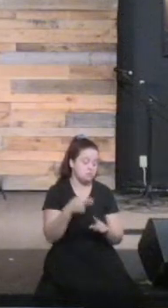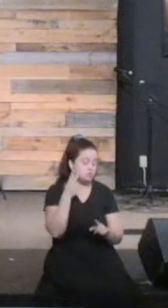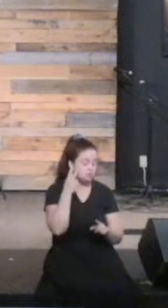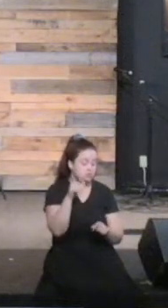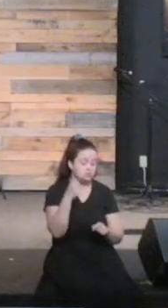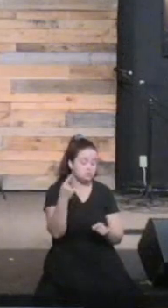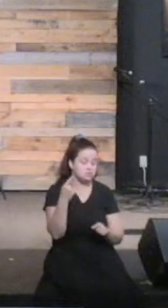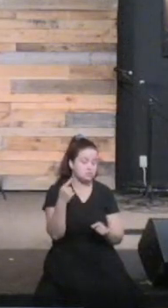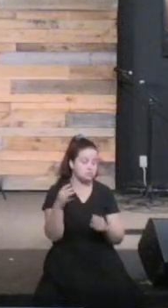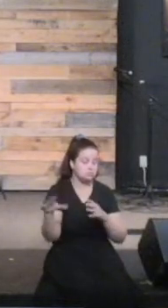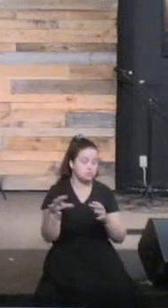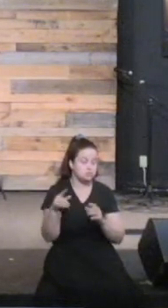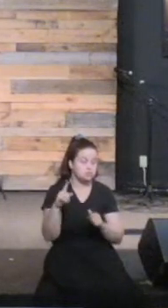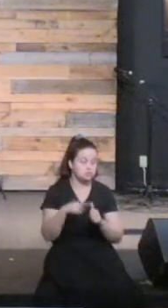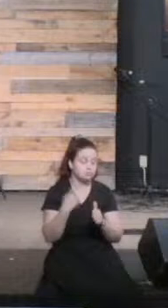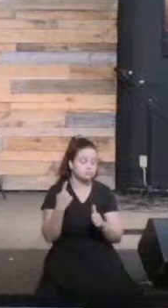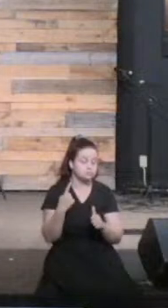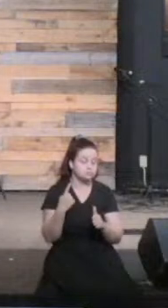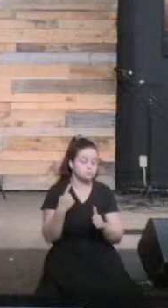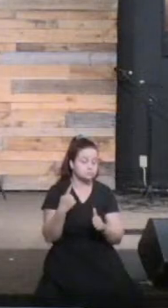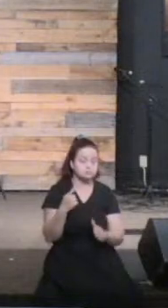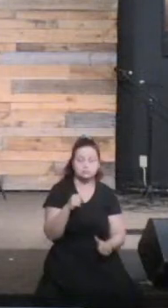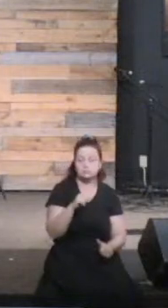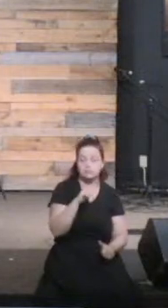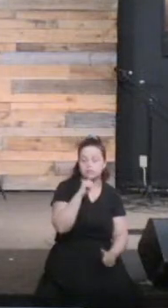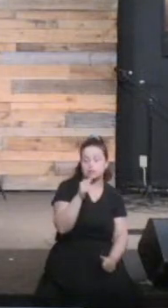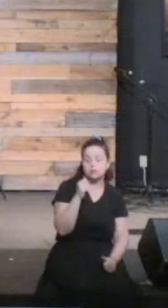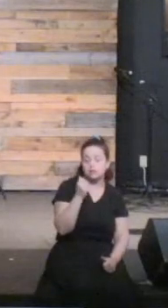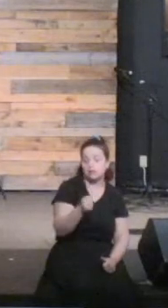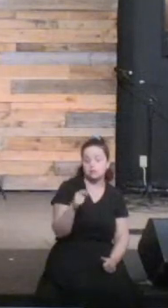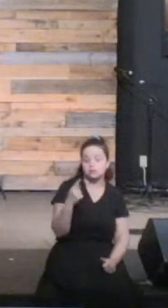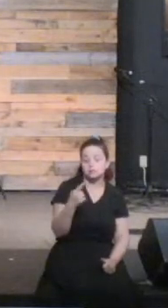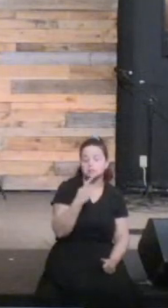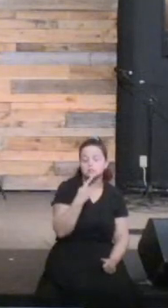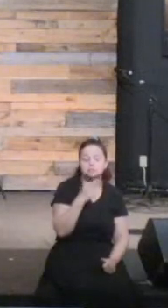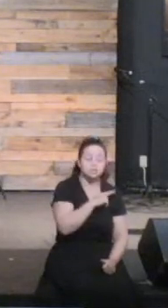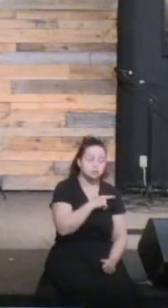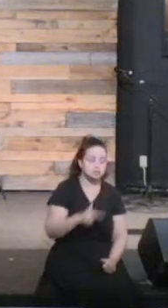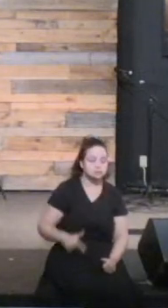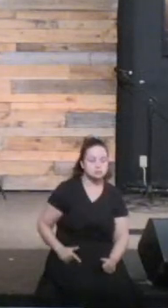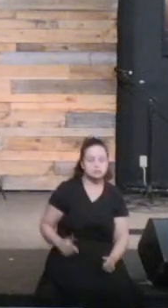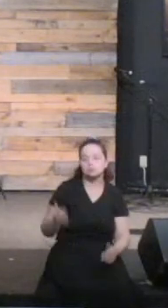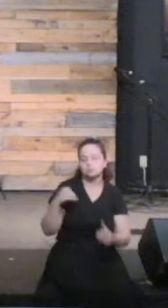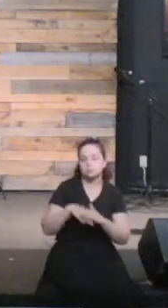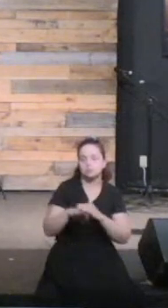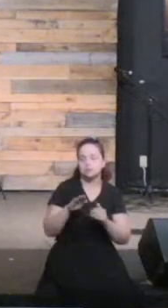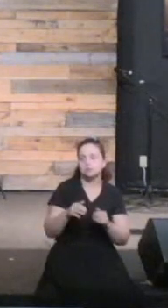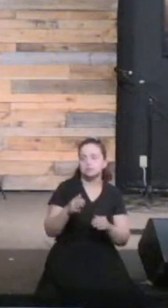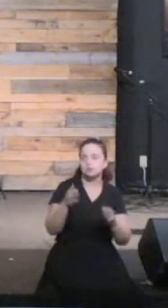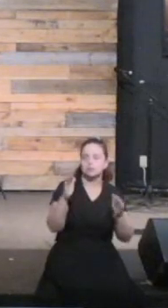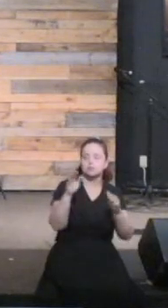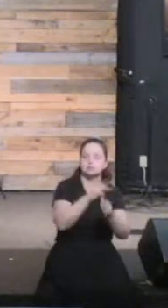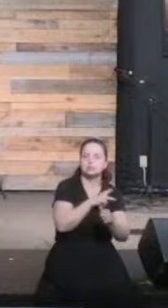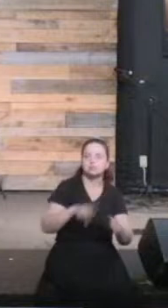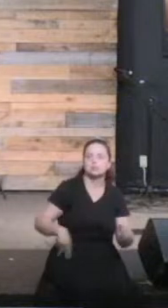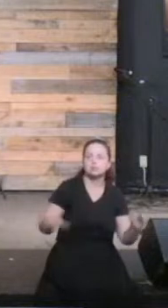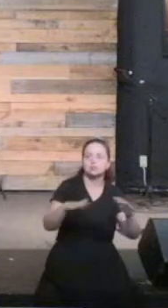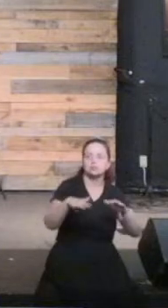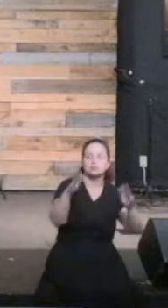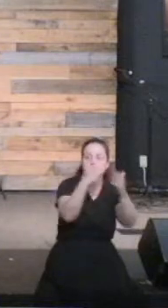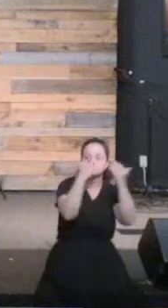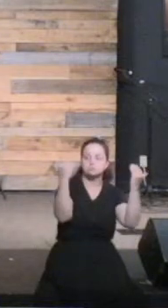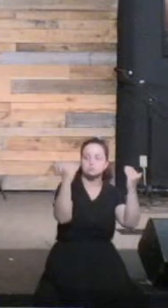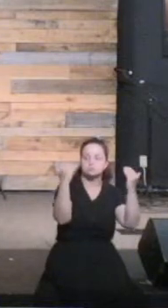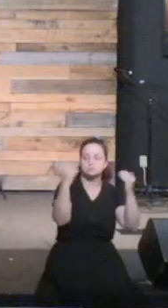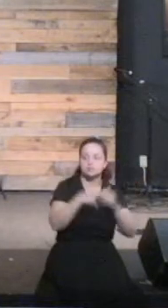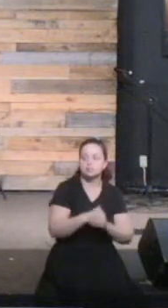not all who say to me Lord Lord will enter the kingdom of heaven but Lord in your name didn't we drive out demons